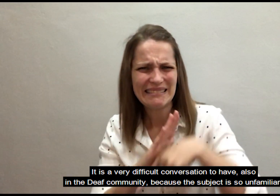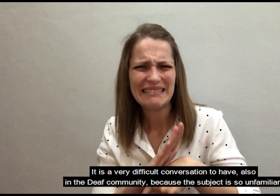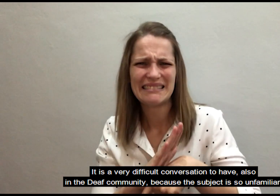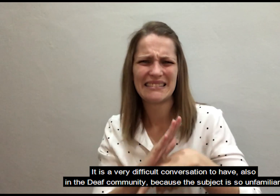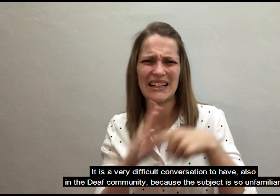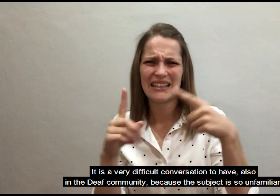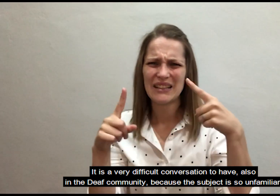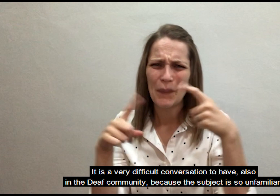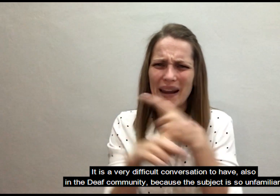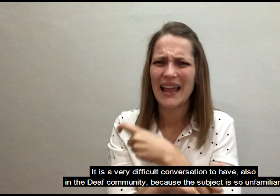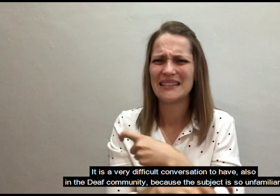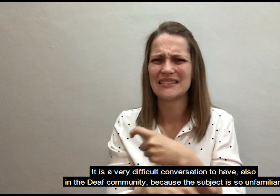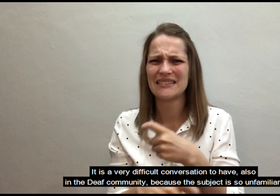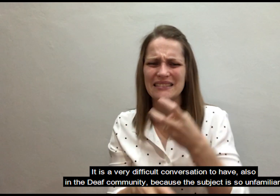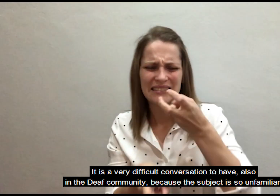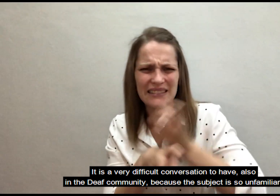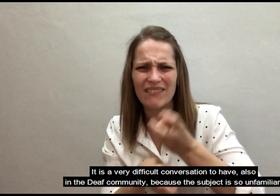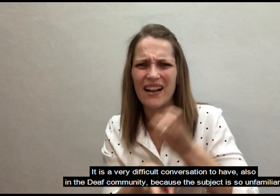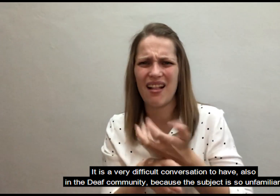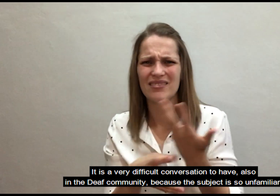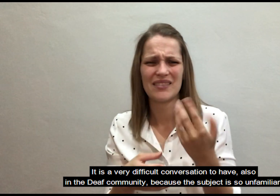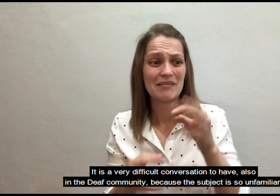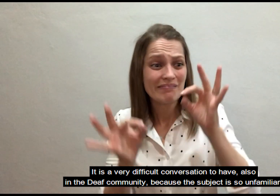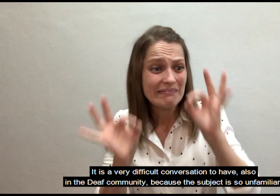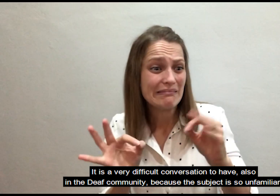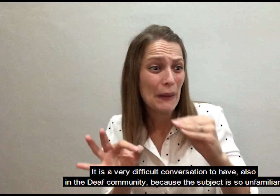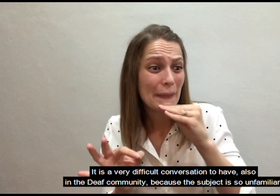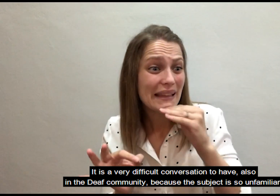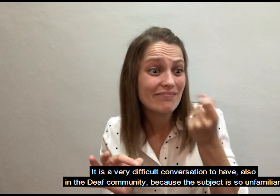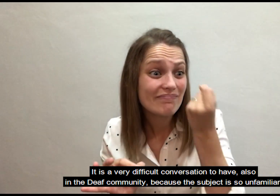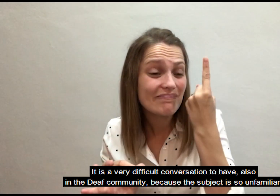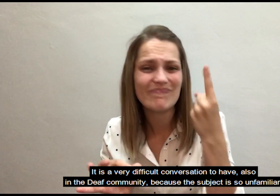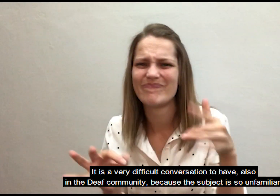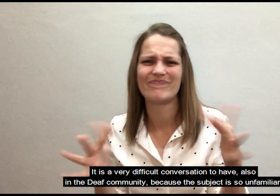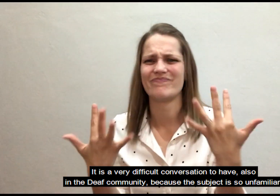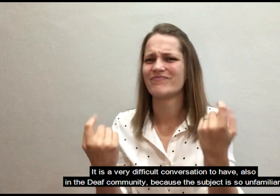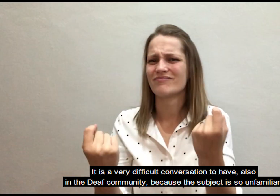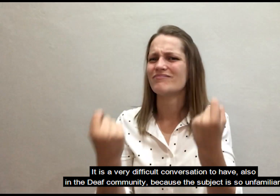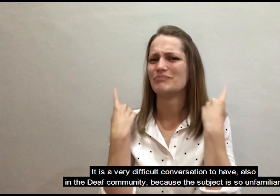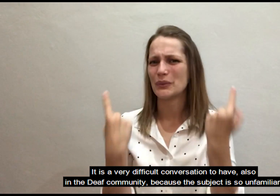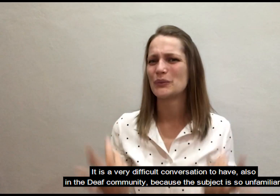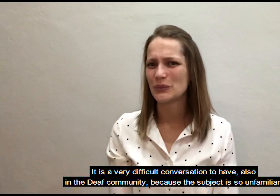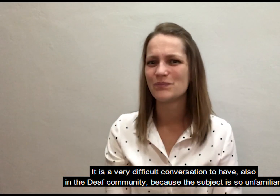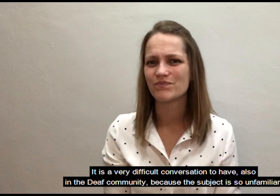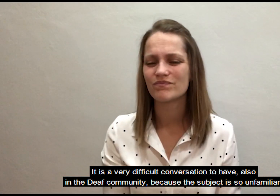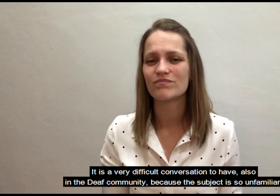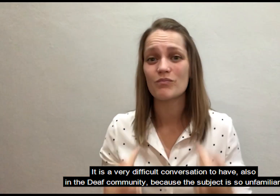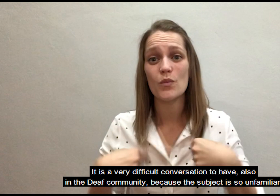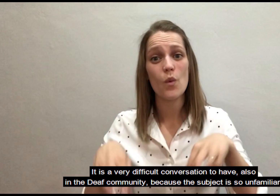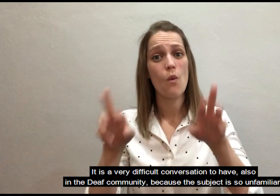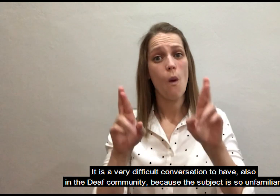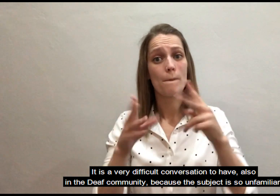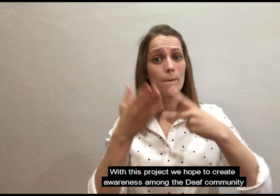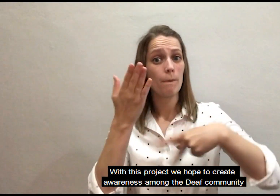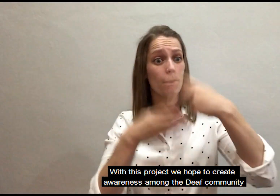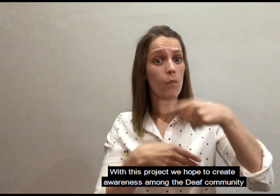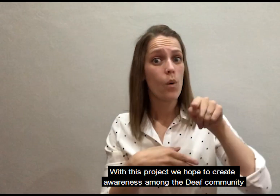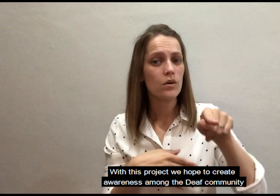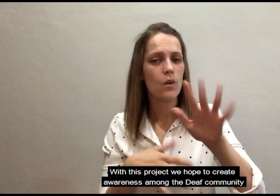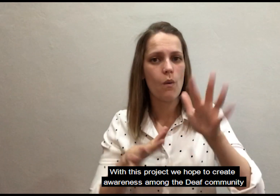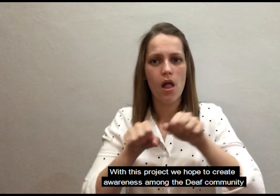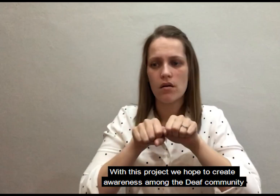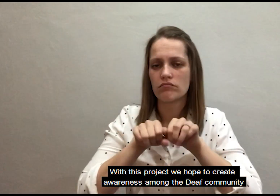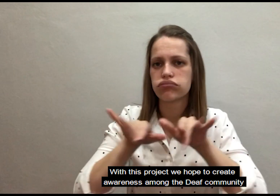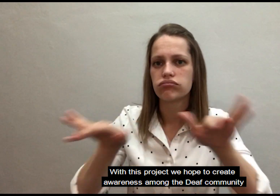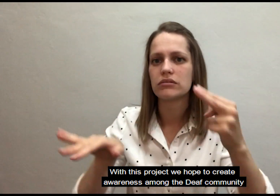It's a very difficult conversation to have, also in the deaf community, because the subject is so unfamiliar.